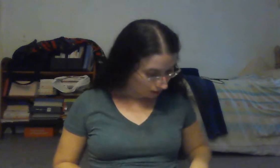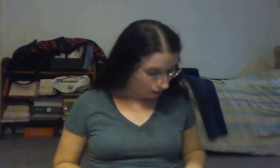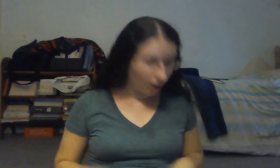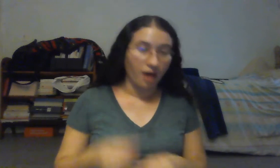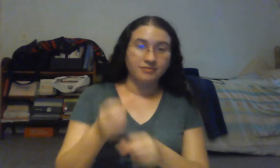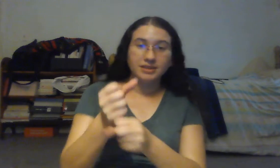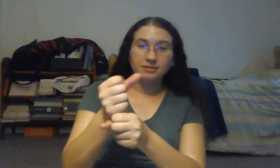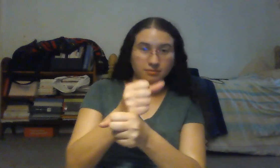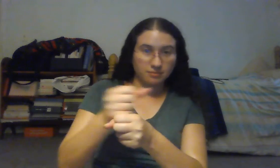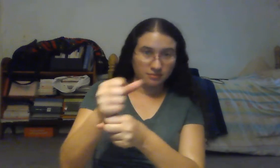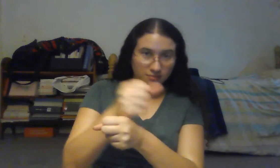Coffee.